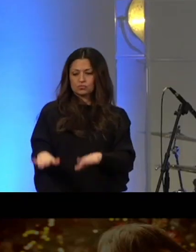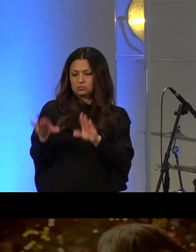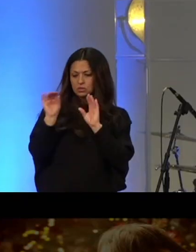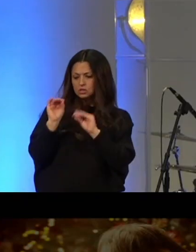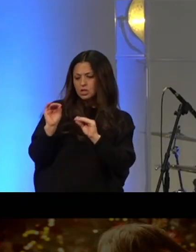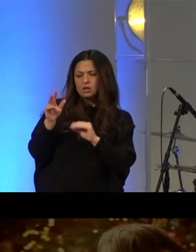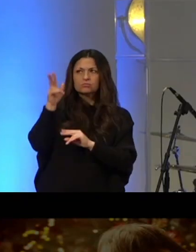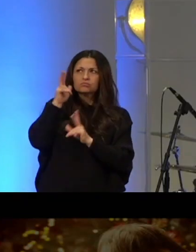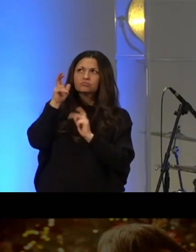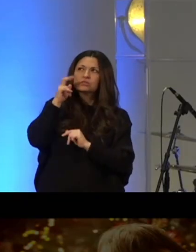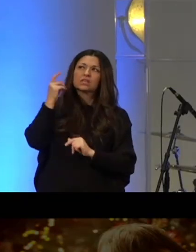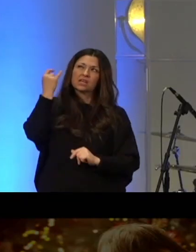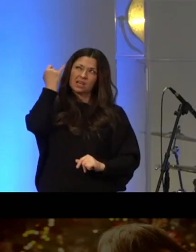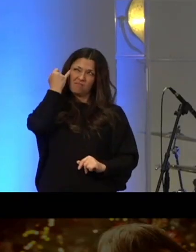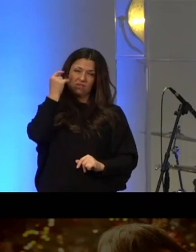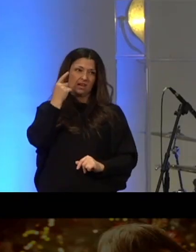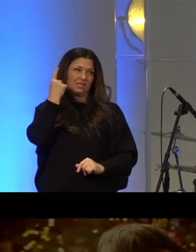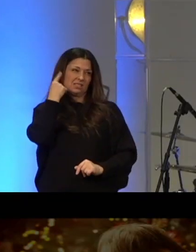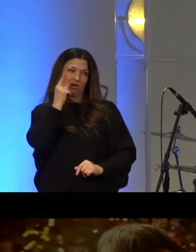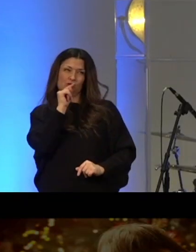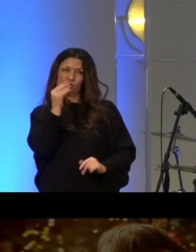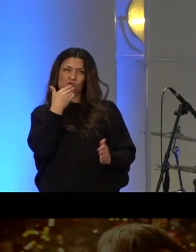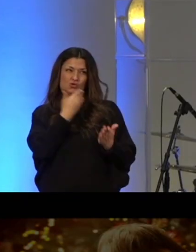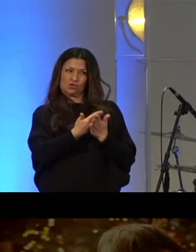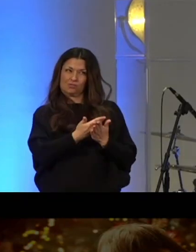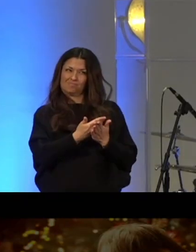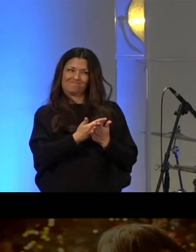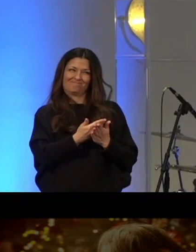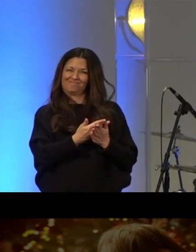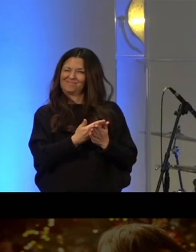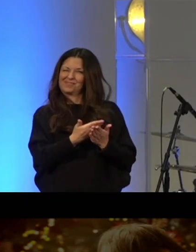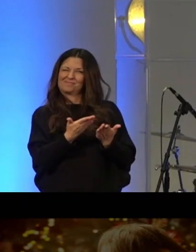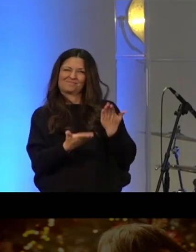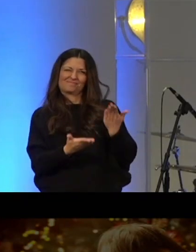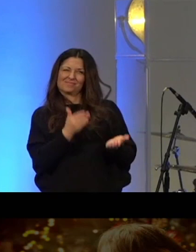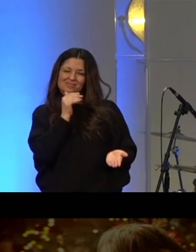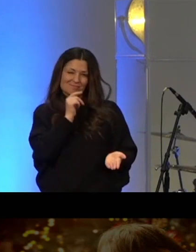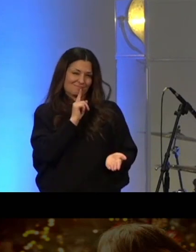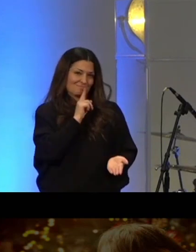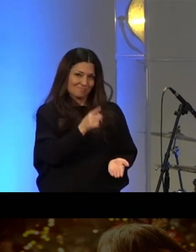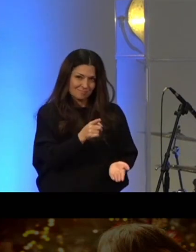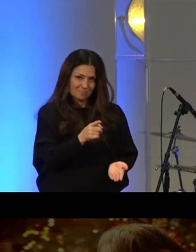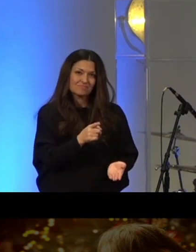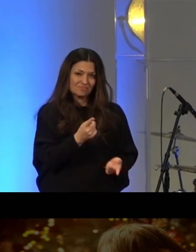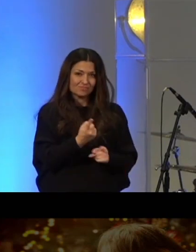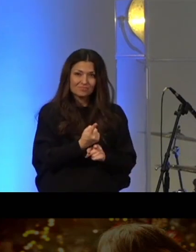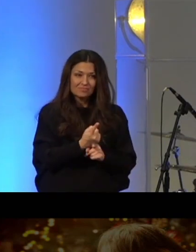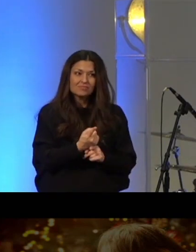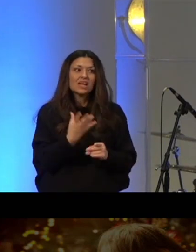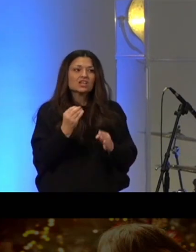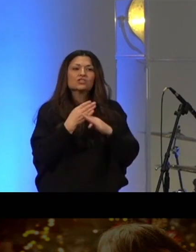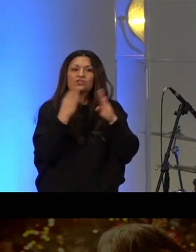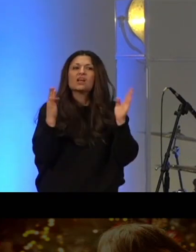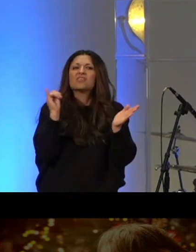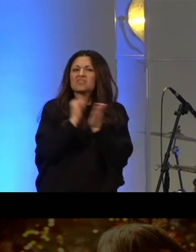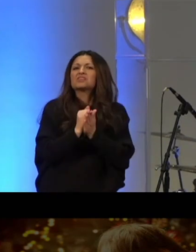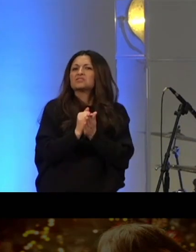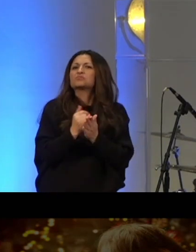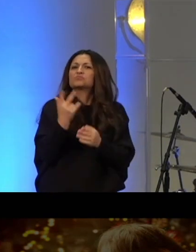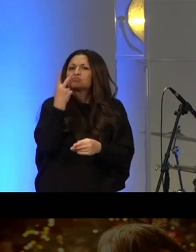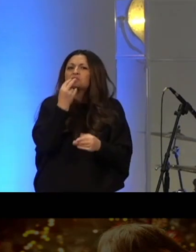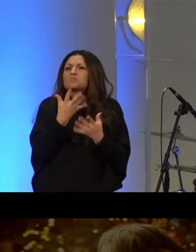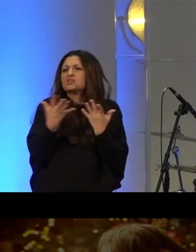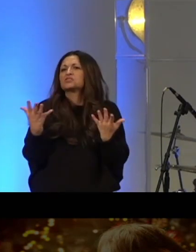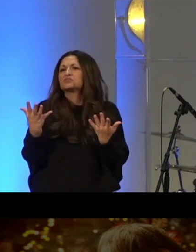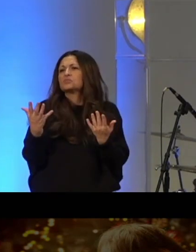hear something and it sounds too good to be true, then it's probably too good to be true. And generally, that's pretty reliable, isn't it?